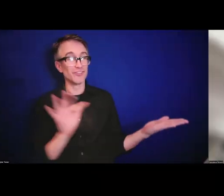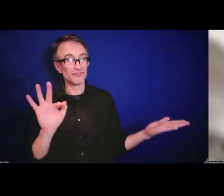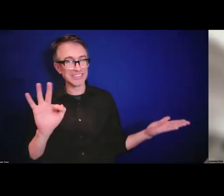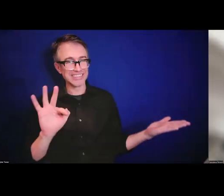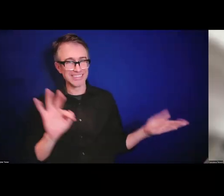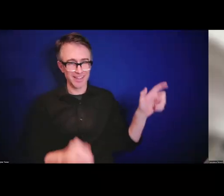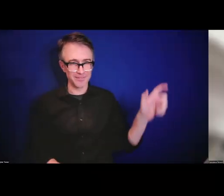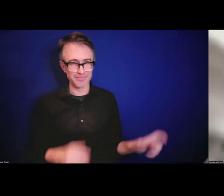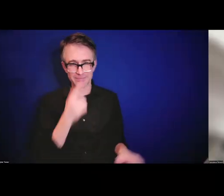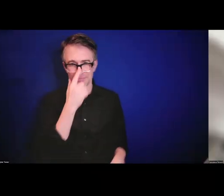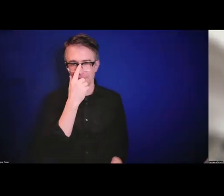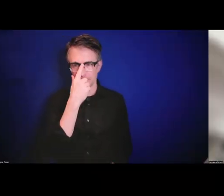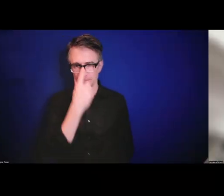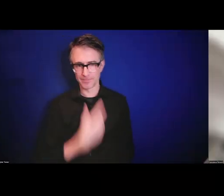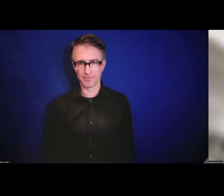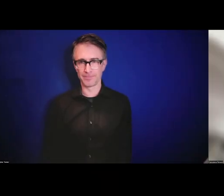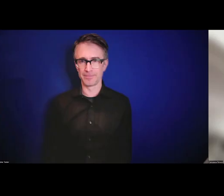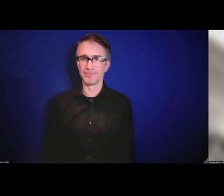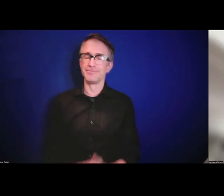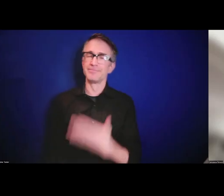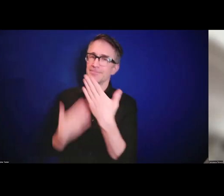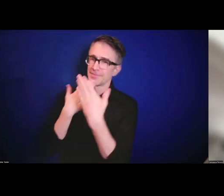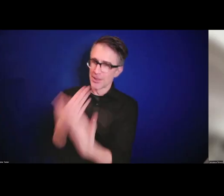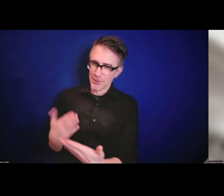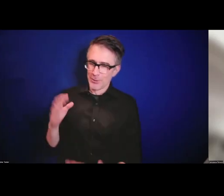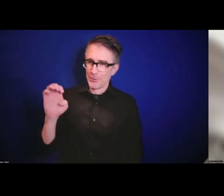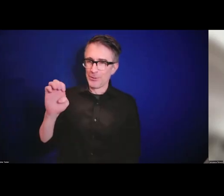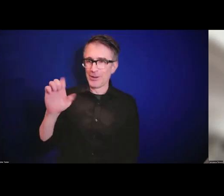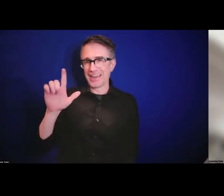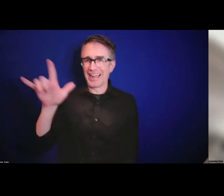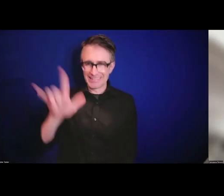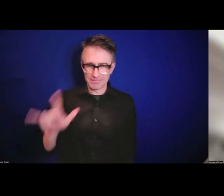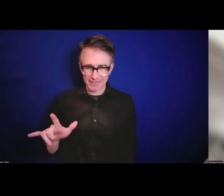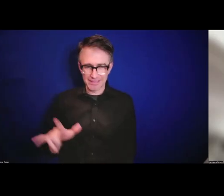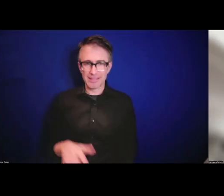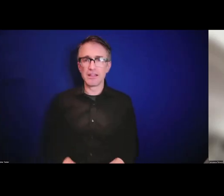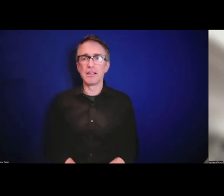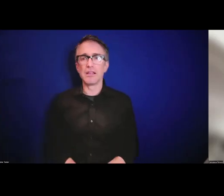ask questions, more detailed questions on what Elizabeth